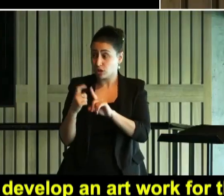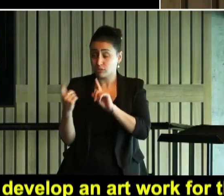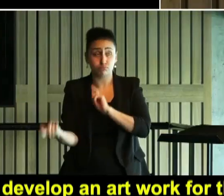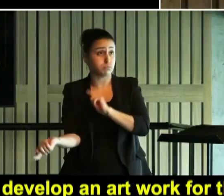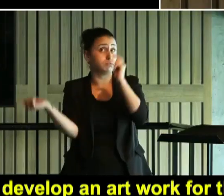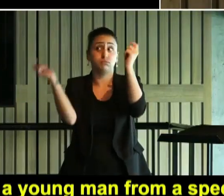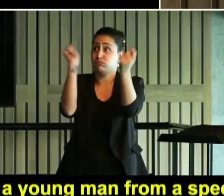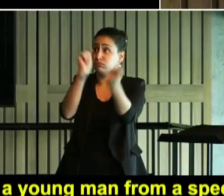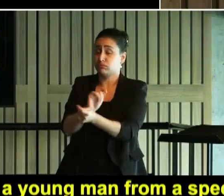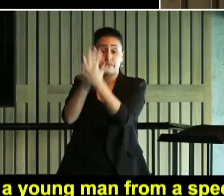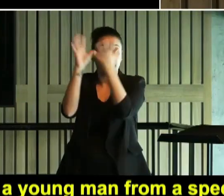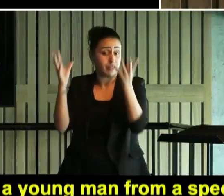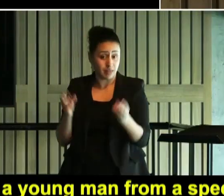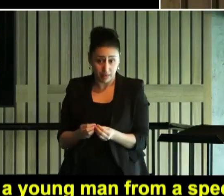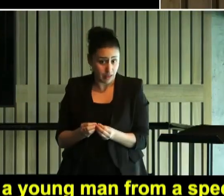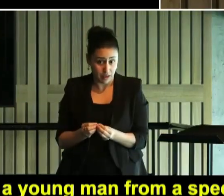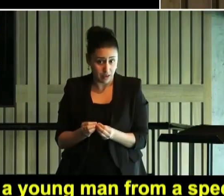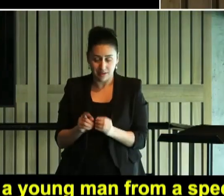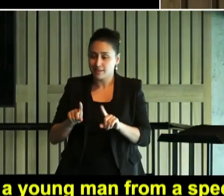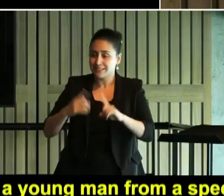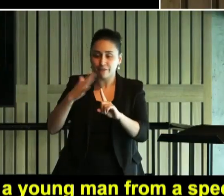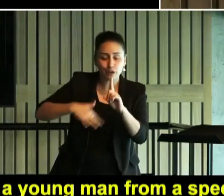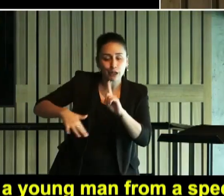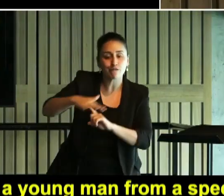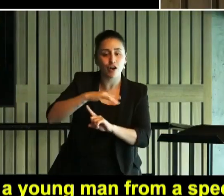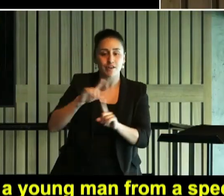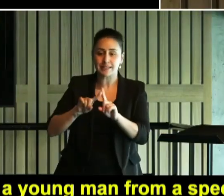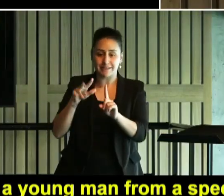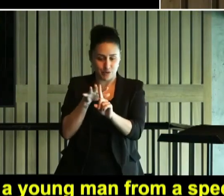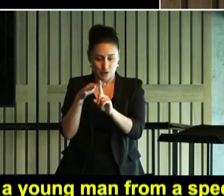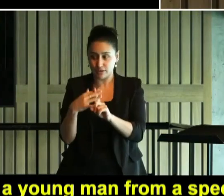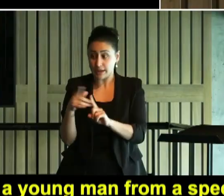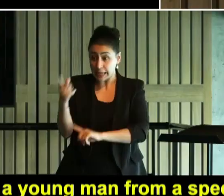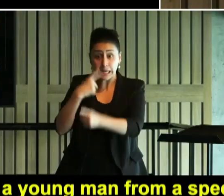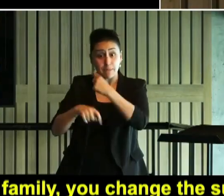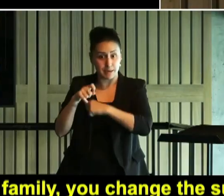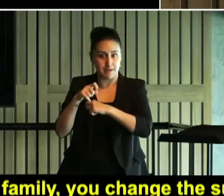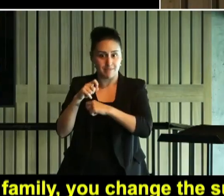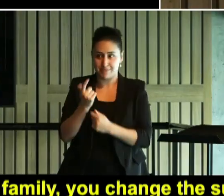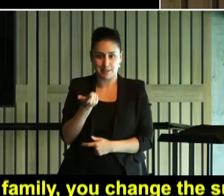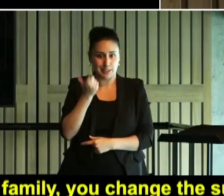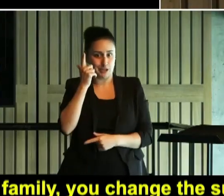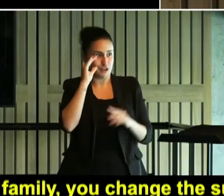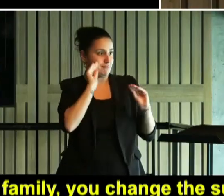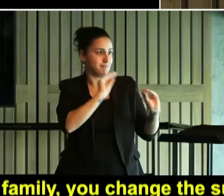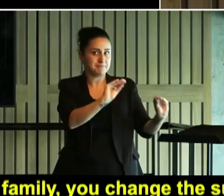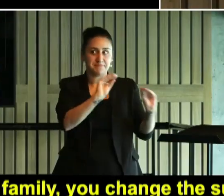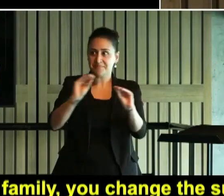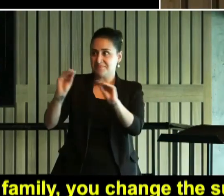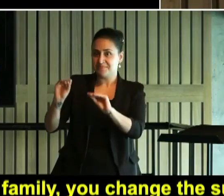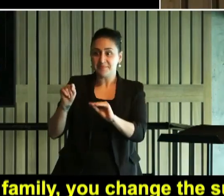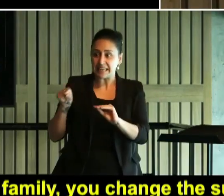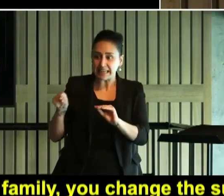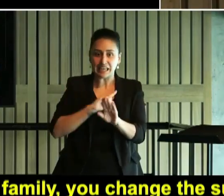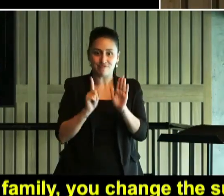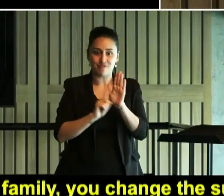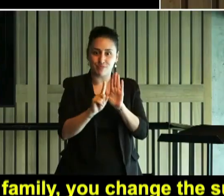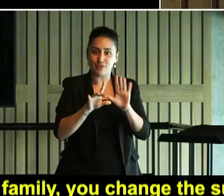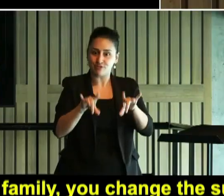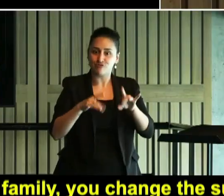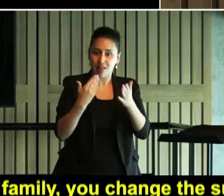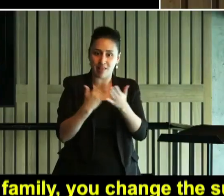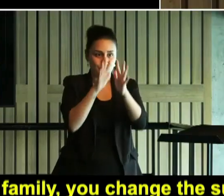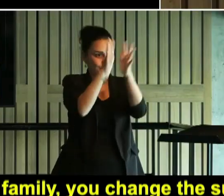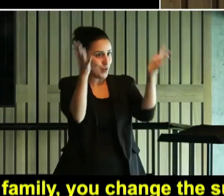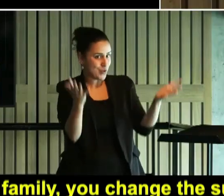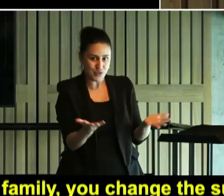change the subject matter, you change the environment. He became the teacher. He represented his country on the world stage and did a commission for